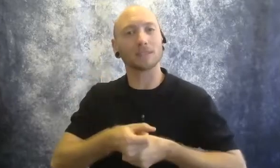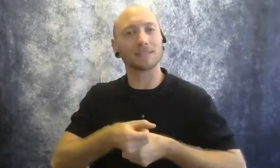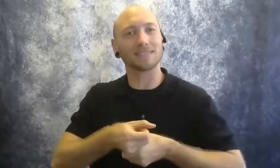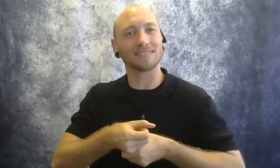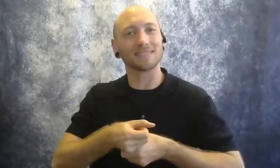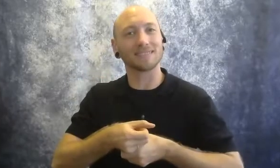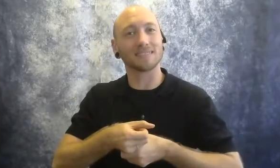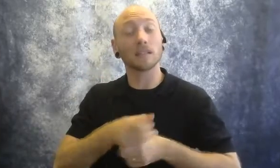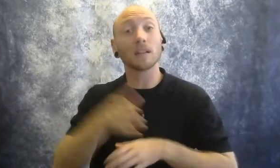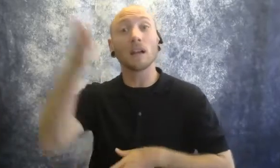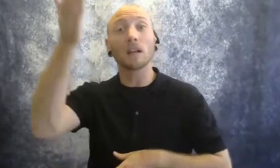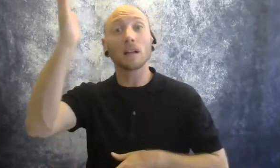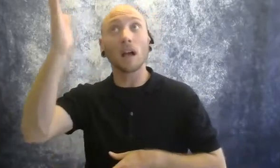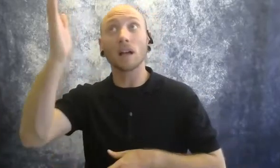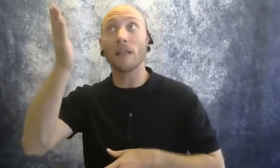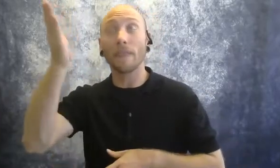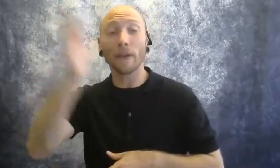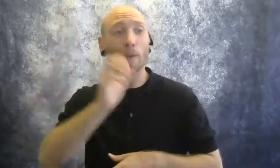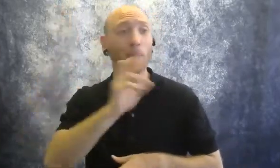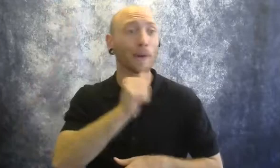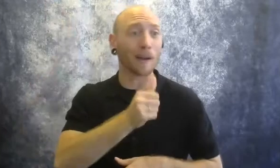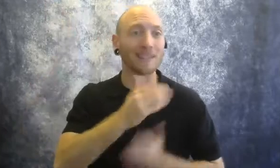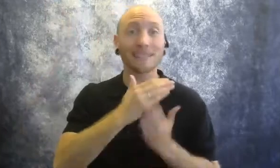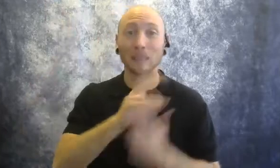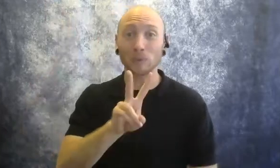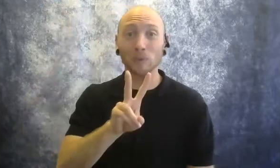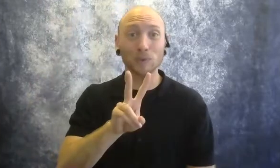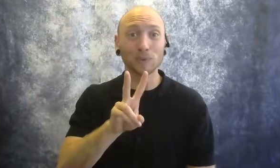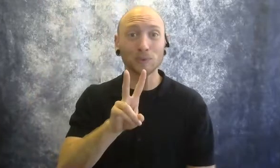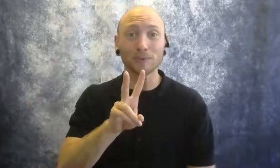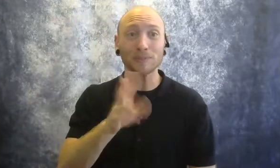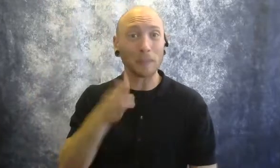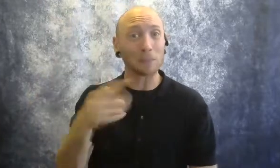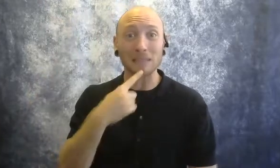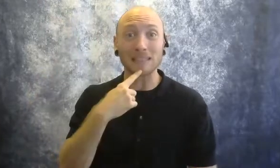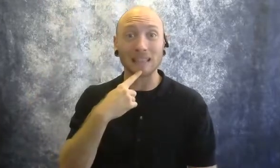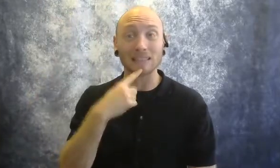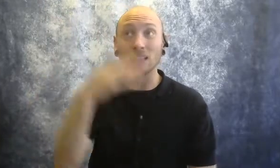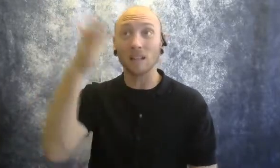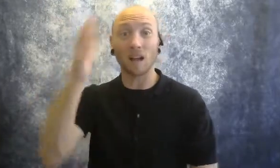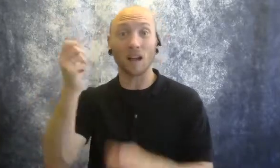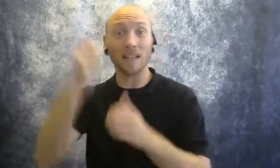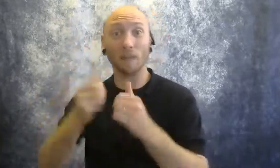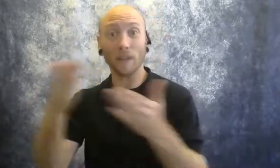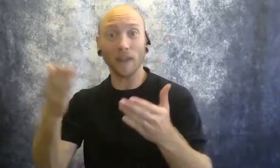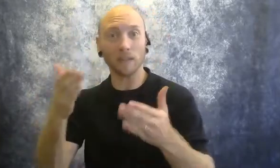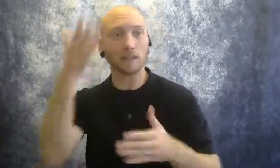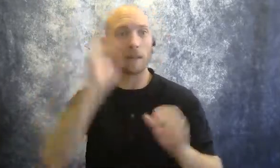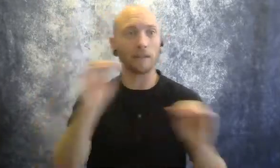I've gone to a place of trust, because God either is or he isn't. That's what we find out in this second step, right? He's everything or